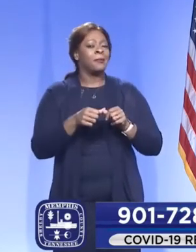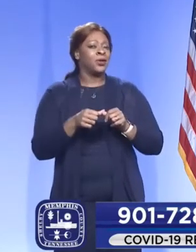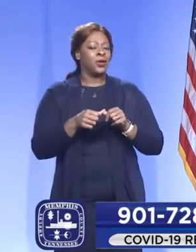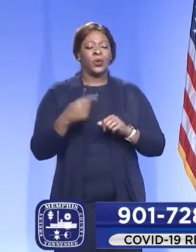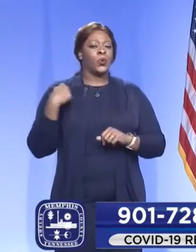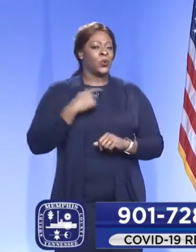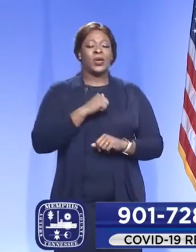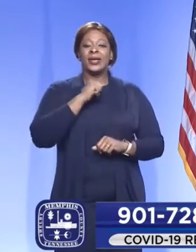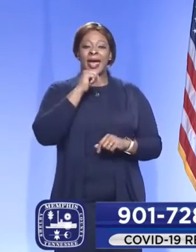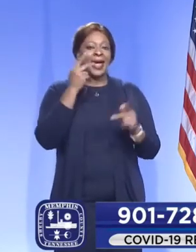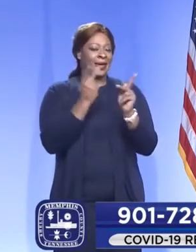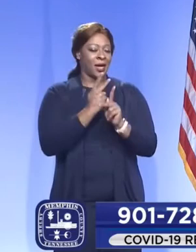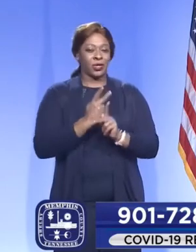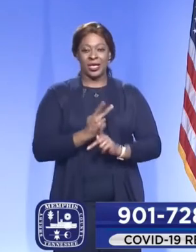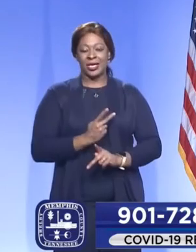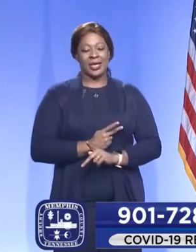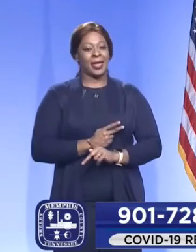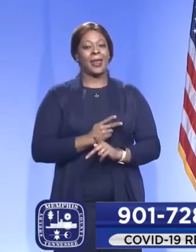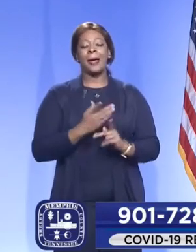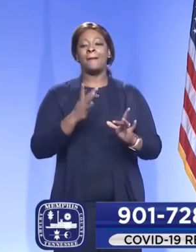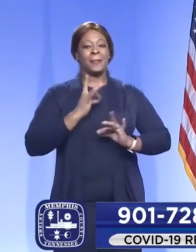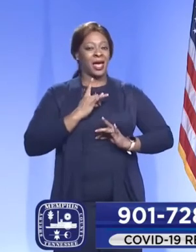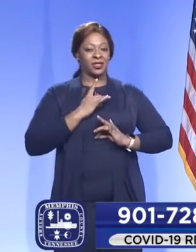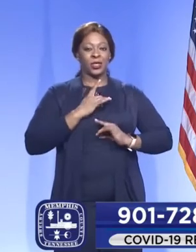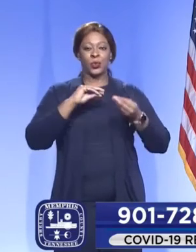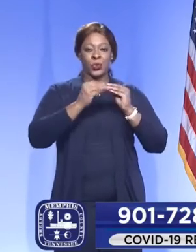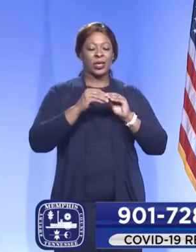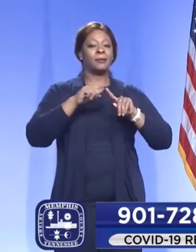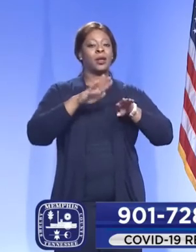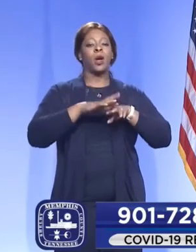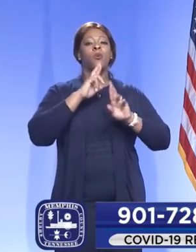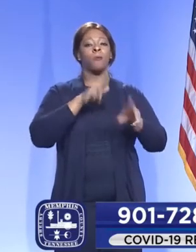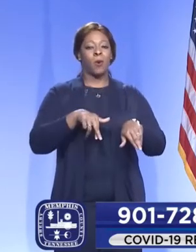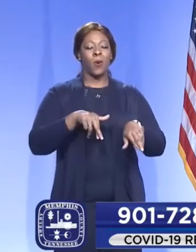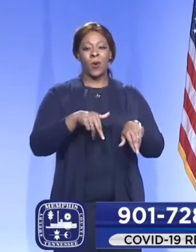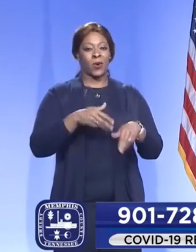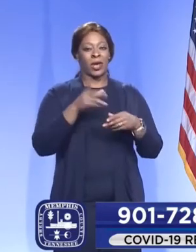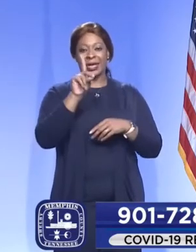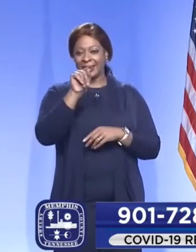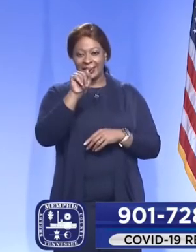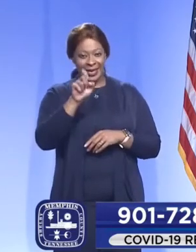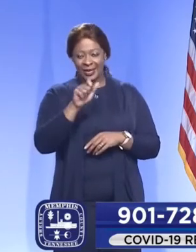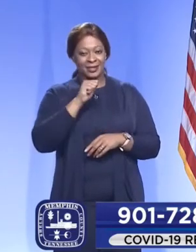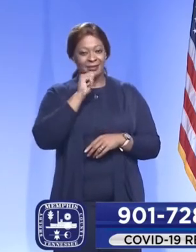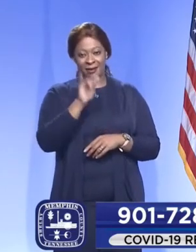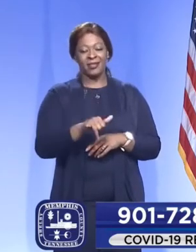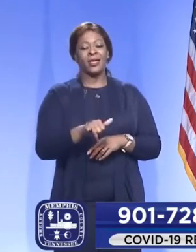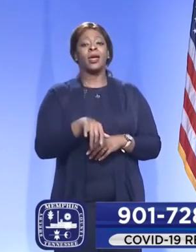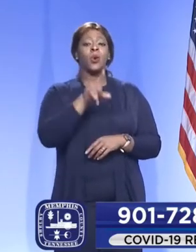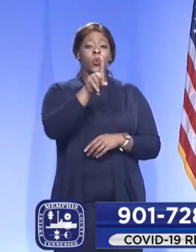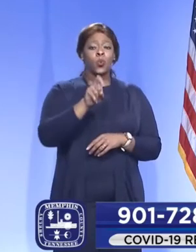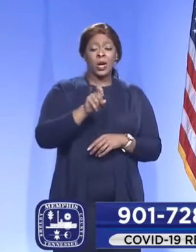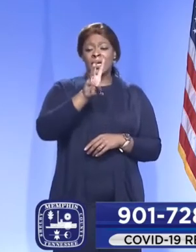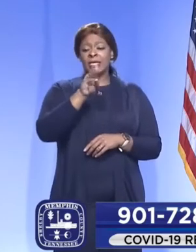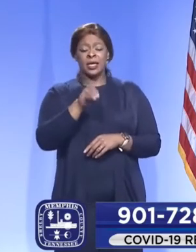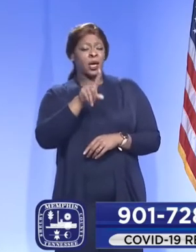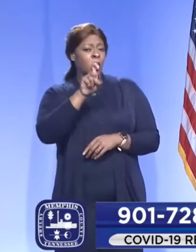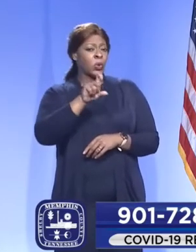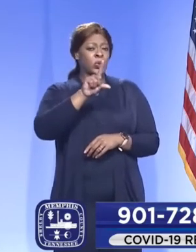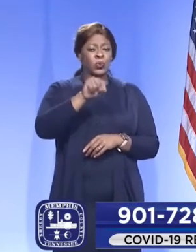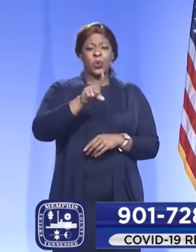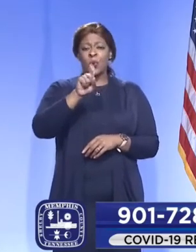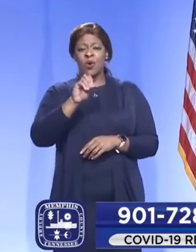data in a certain time frame when a lab has done that, put in a lot of positive tests but haven't given us their negative